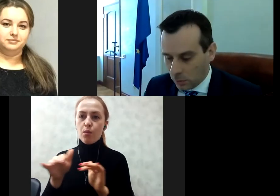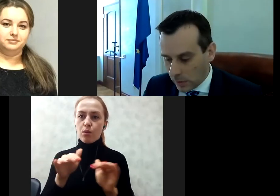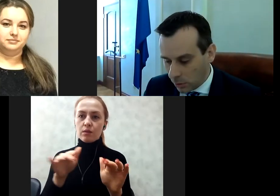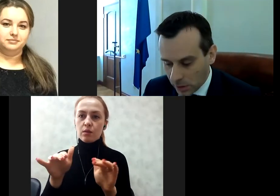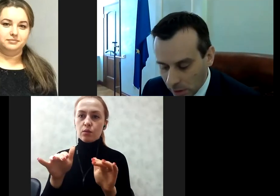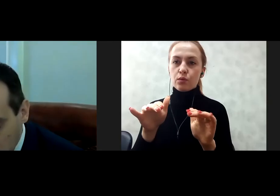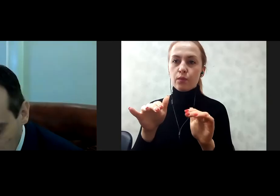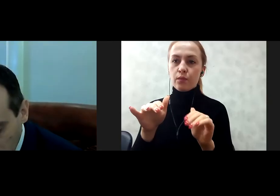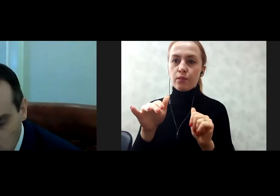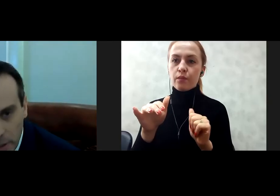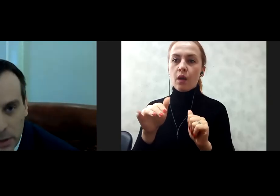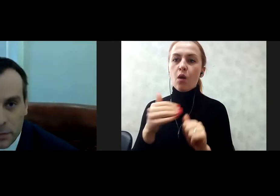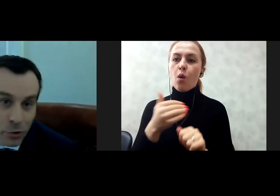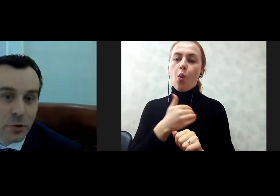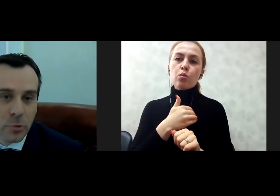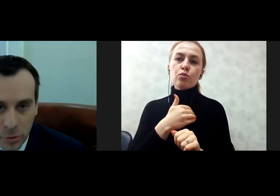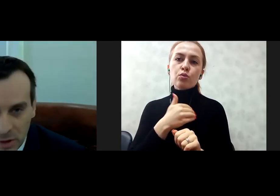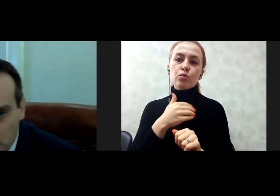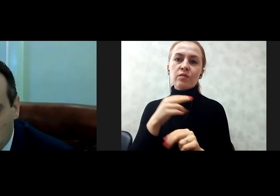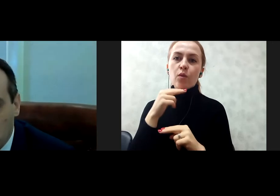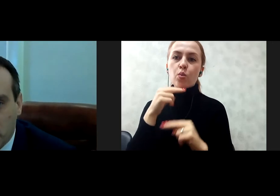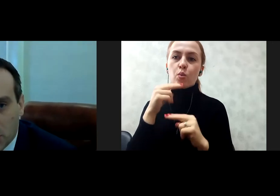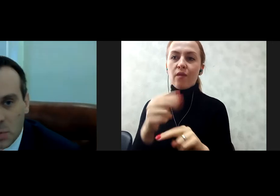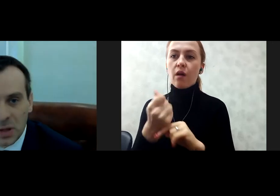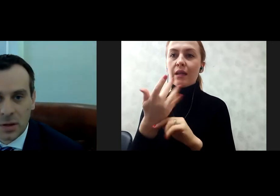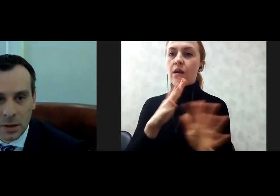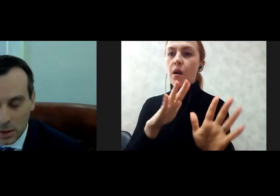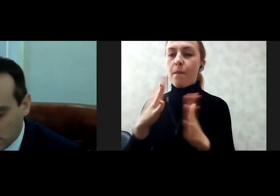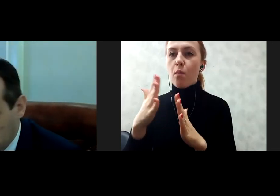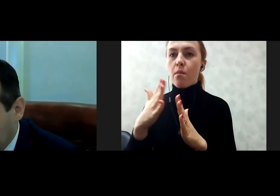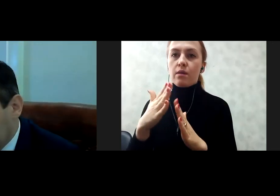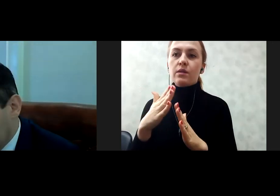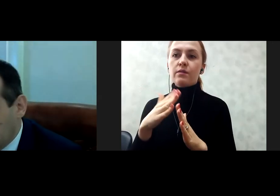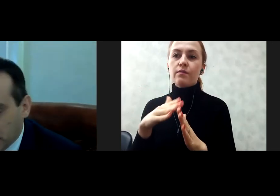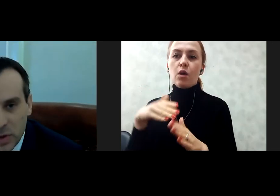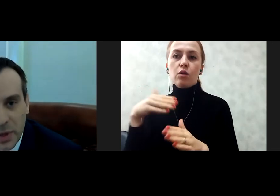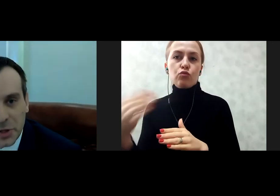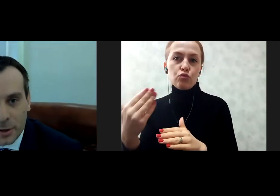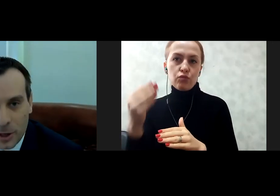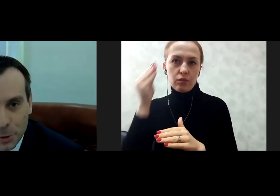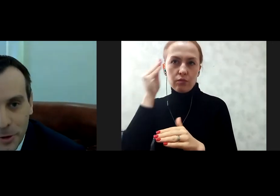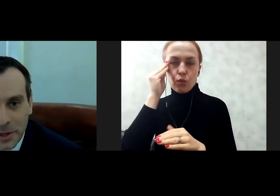for this overview of the electoral processes,